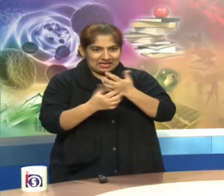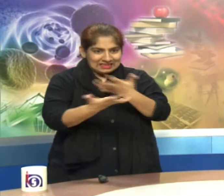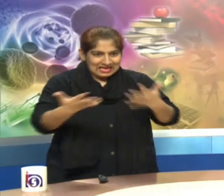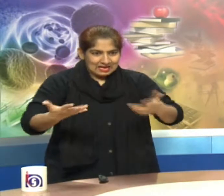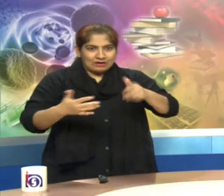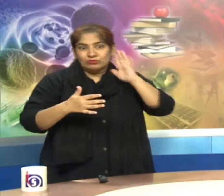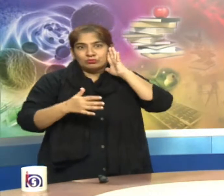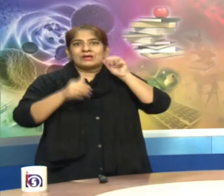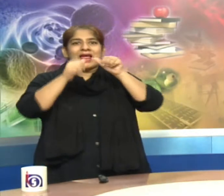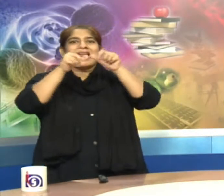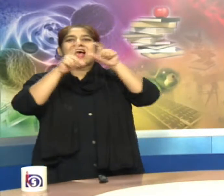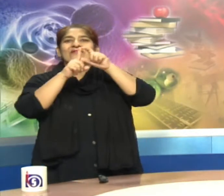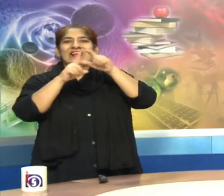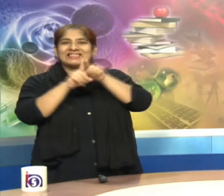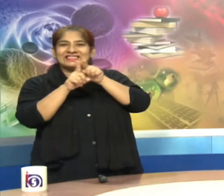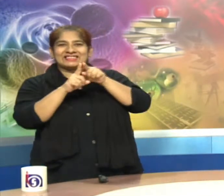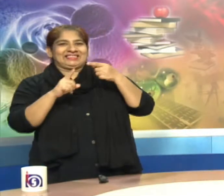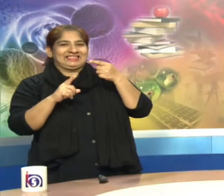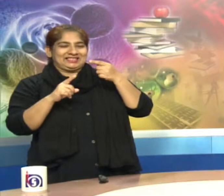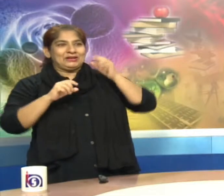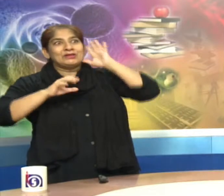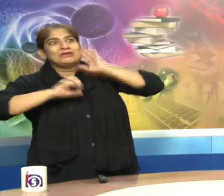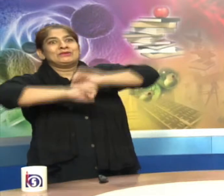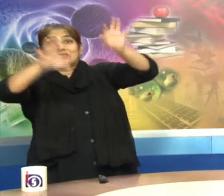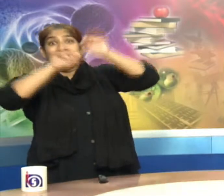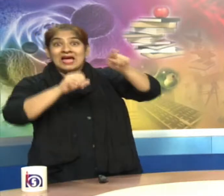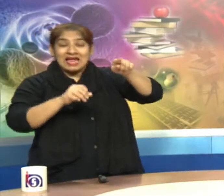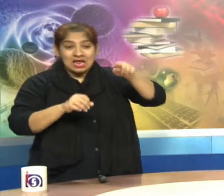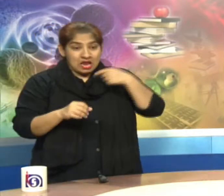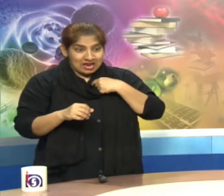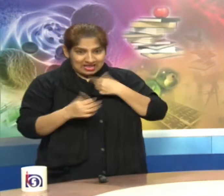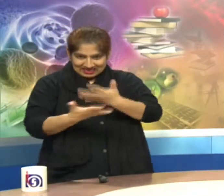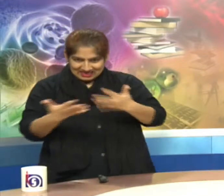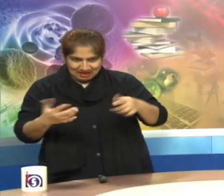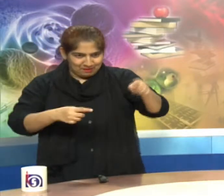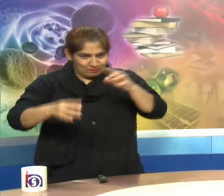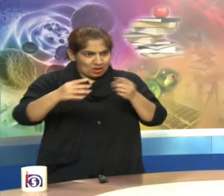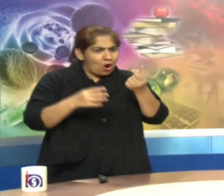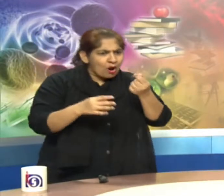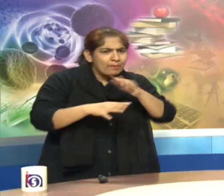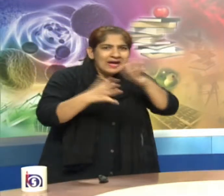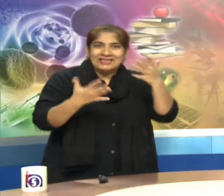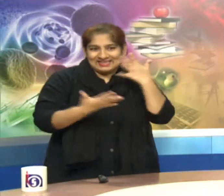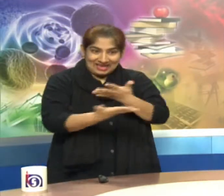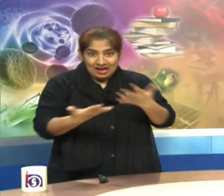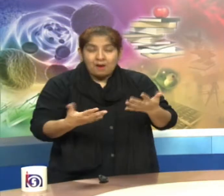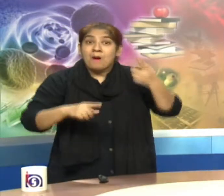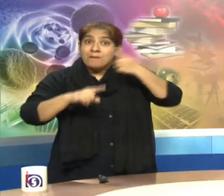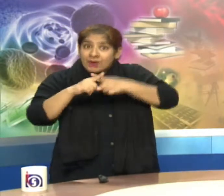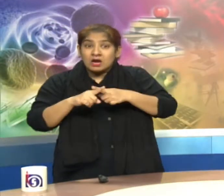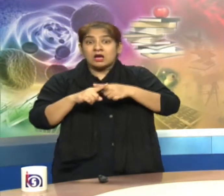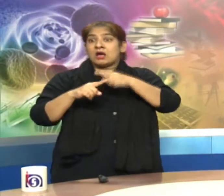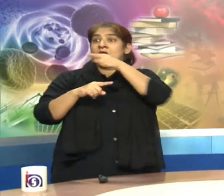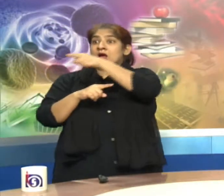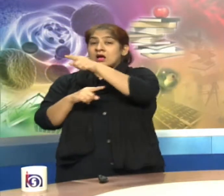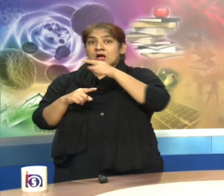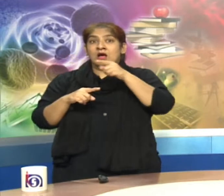Like you can see on the screen, advertising multiple wants. People have different likings and dislikings.